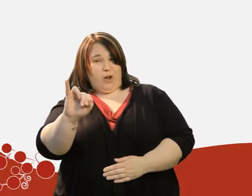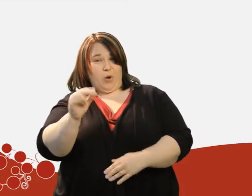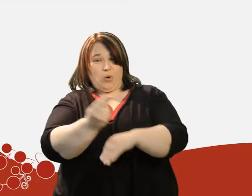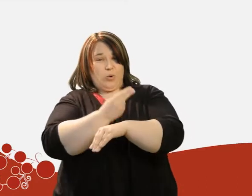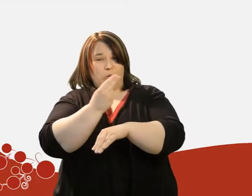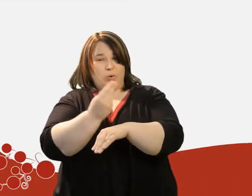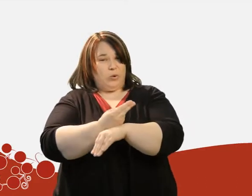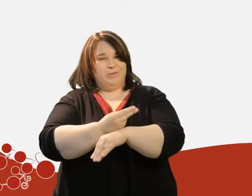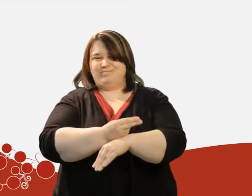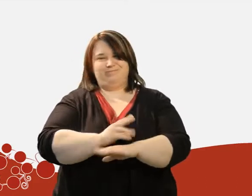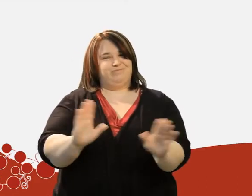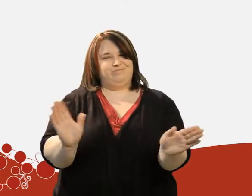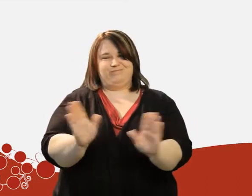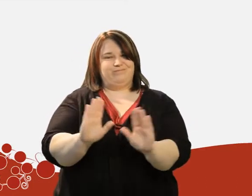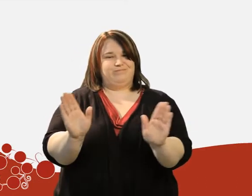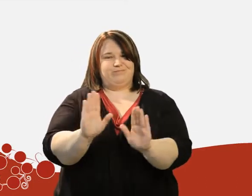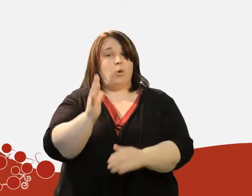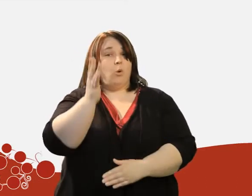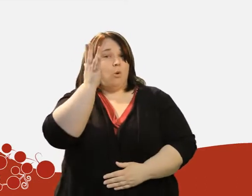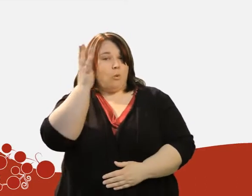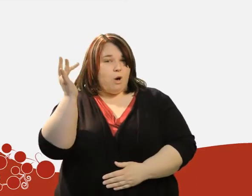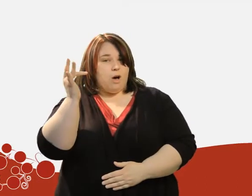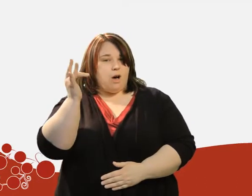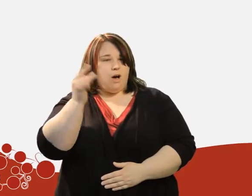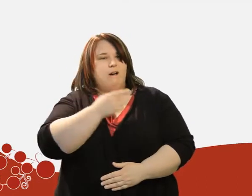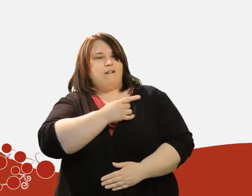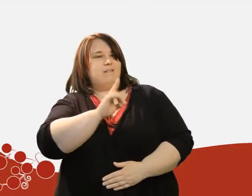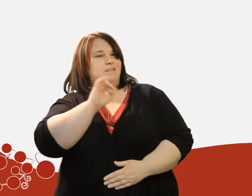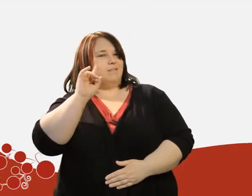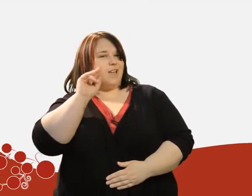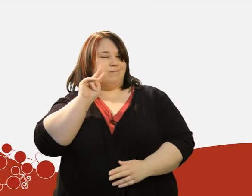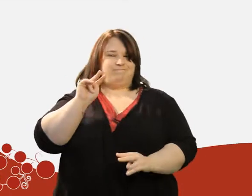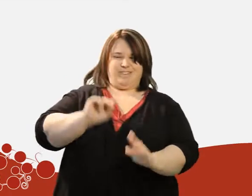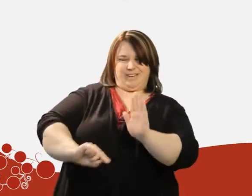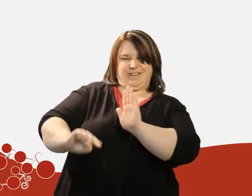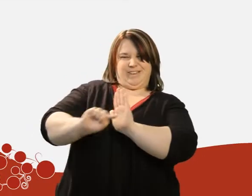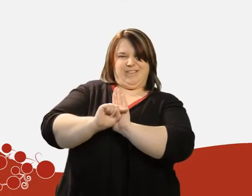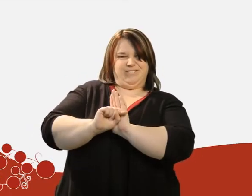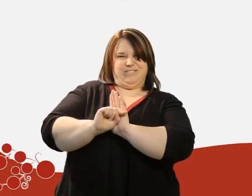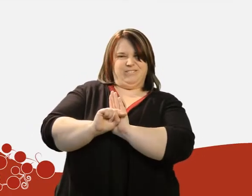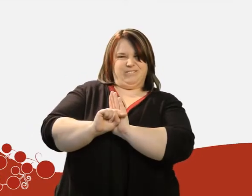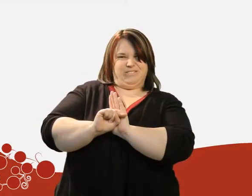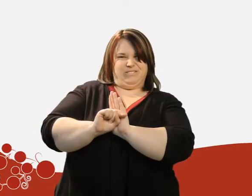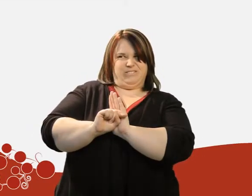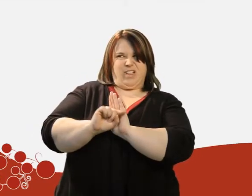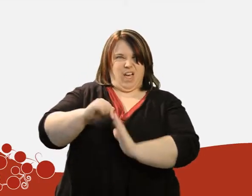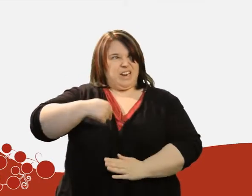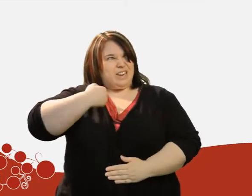The term hearing impaired is rarely used, as it is seen as a negative labeling of something that the deaf community feels